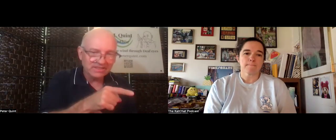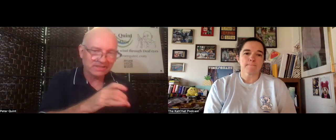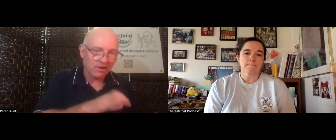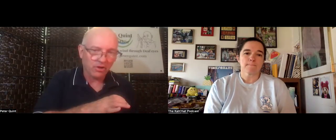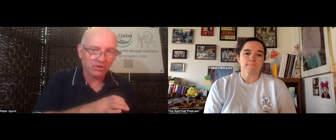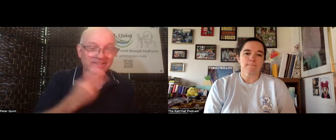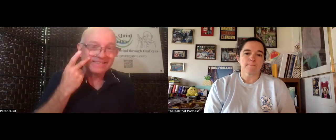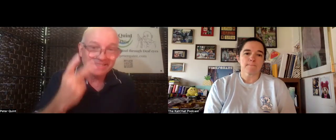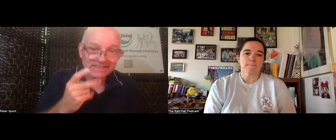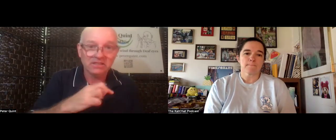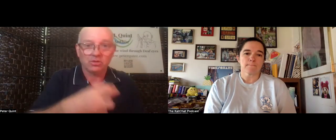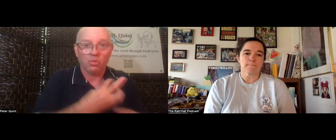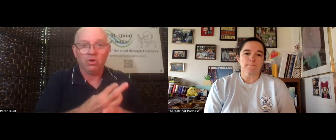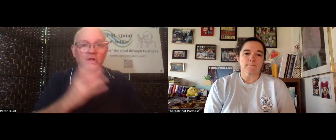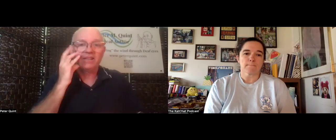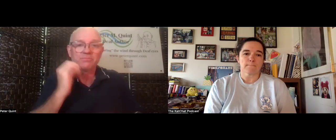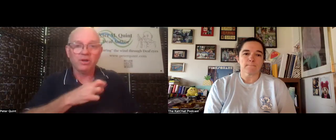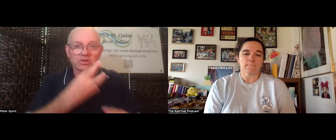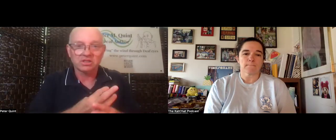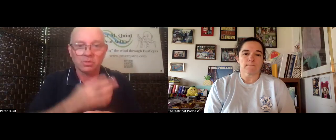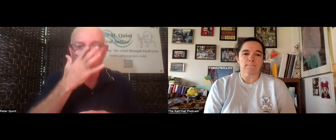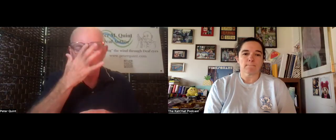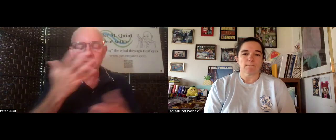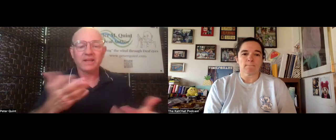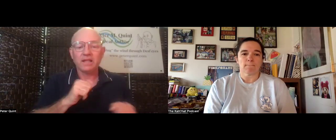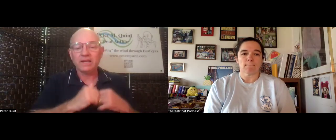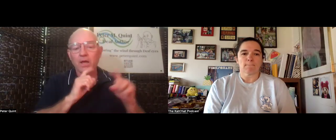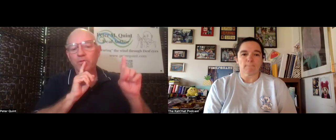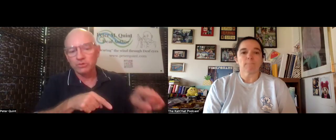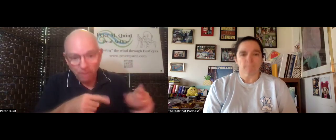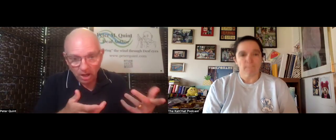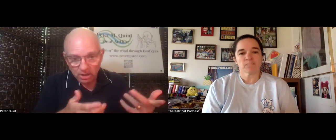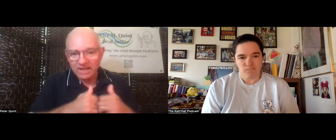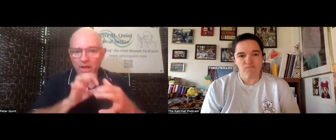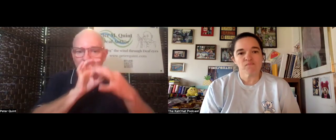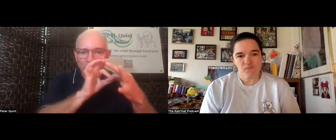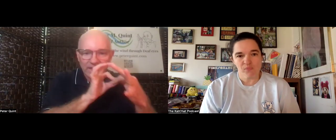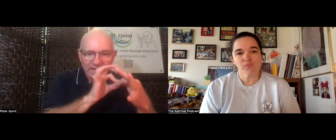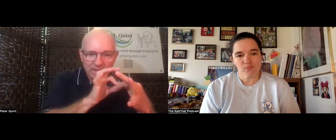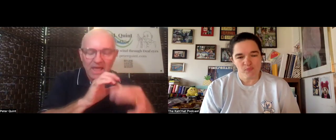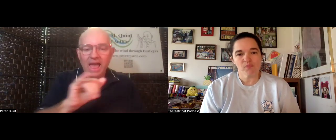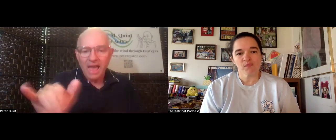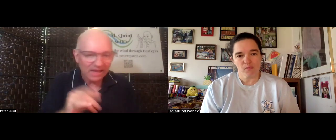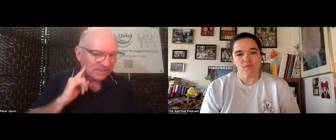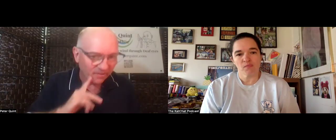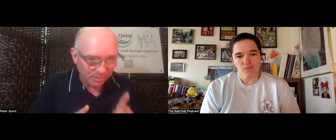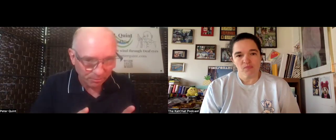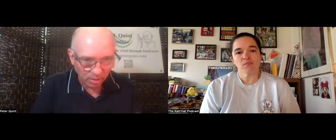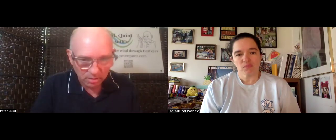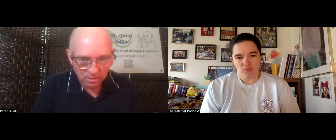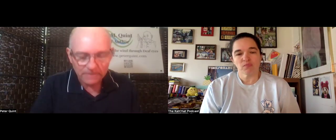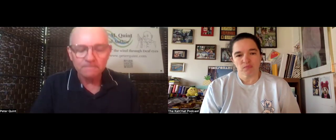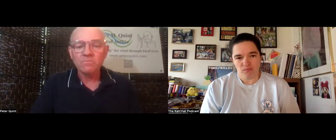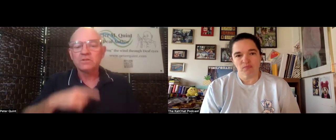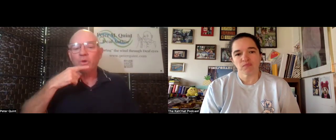how this character sees the world, experiences the world, and how they respond and how they relate as deaf